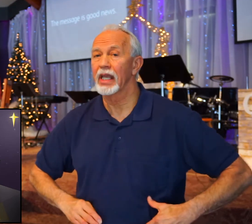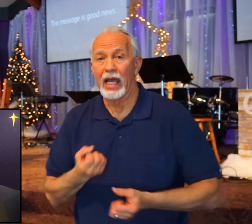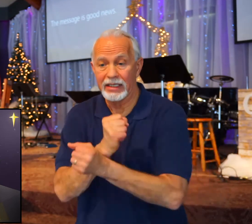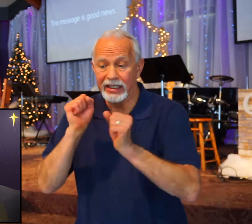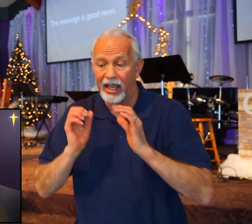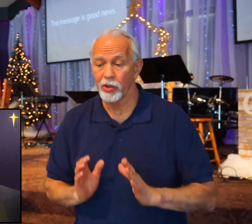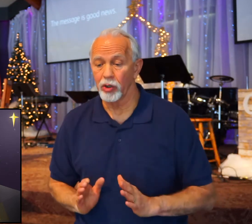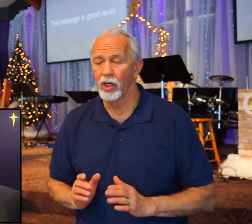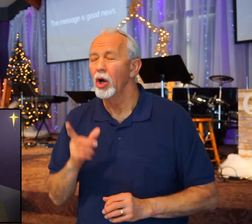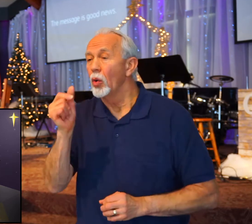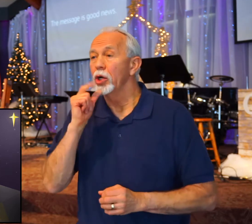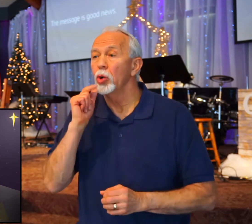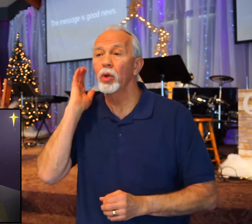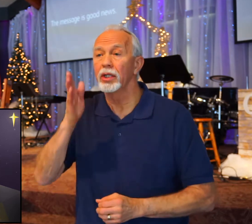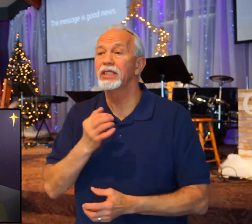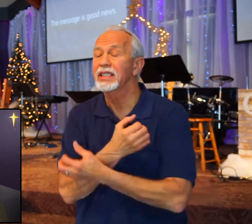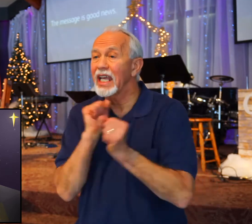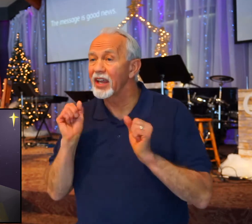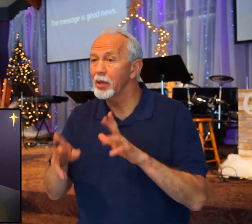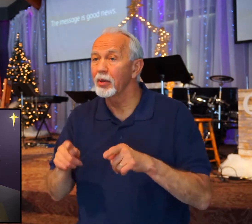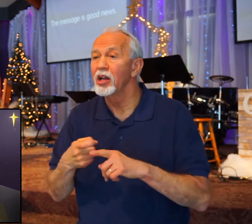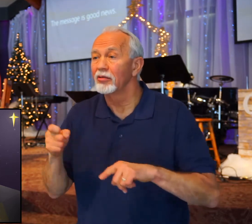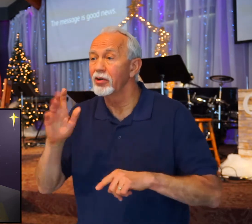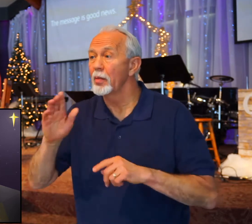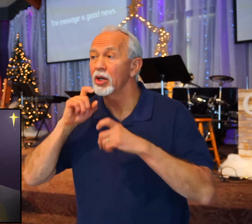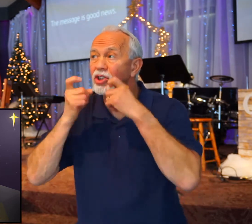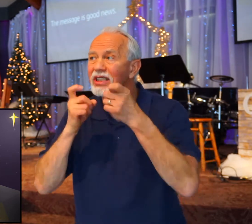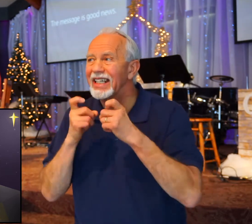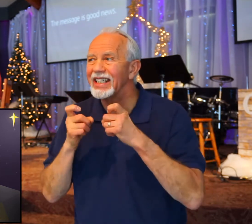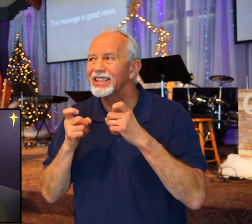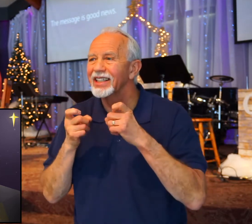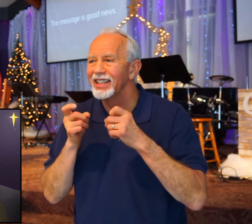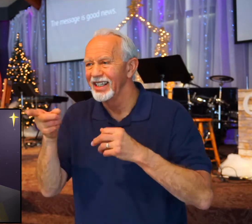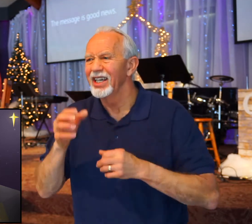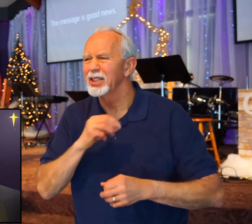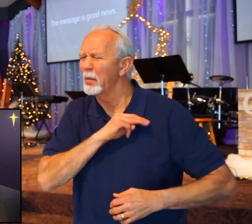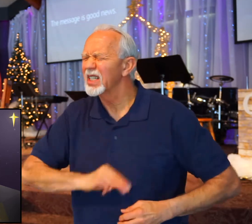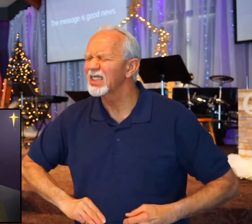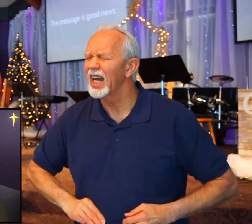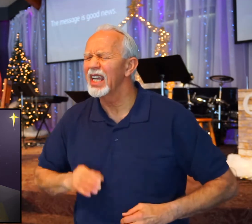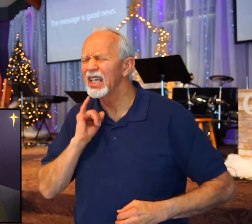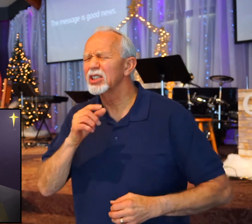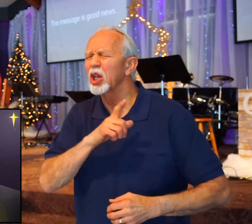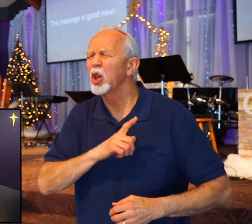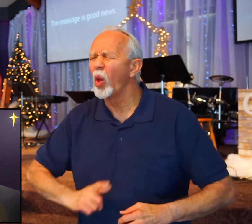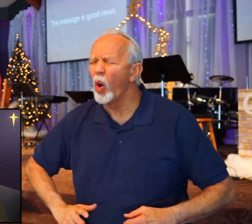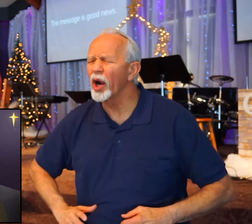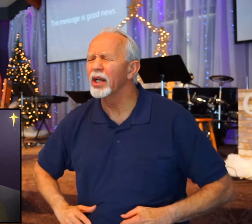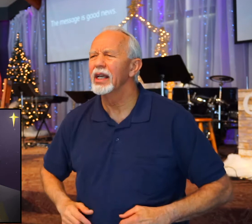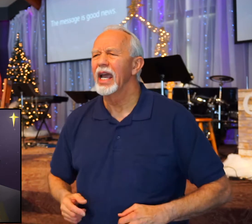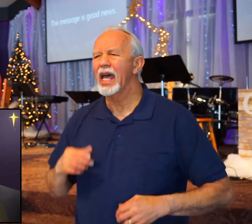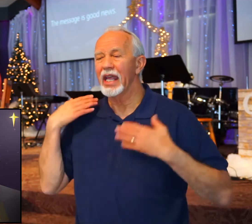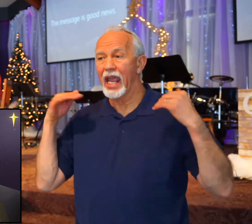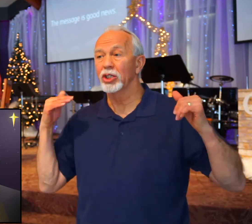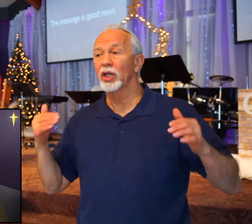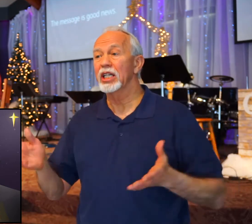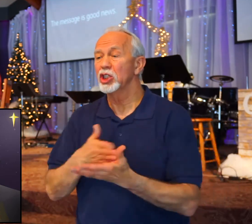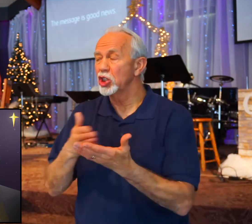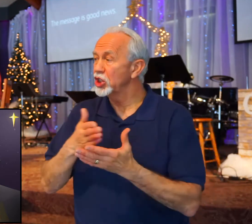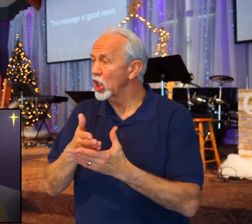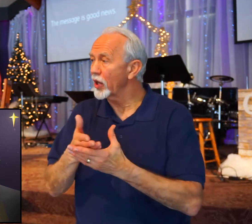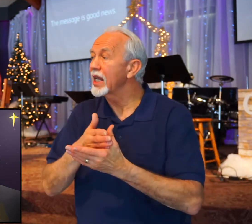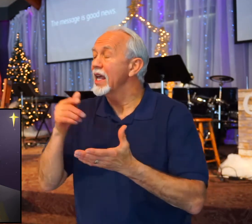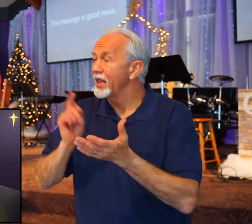Savior, one who will save people from their sins. He's Messiah, he's Lord. And the angel is sharing